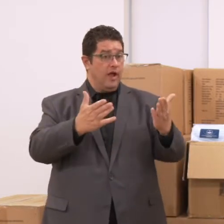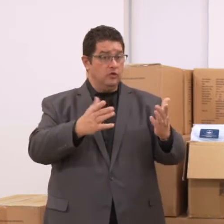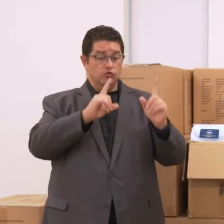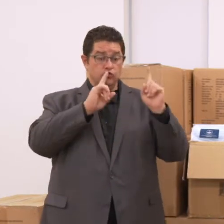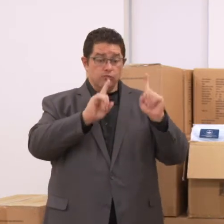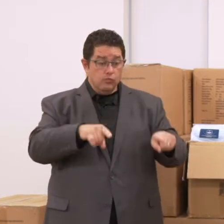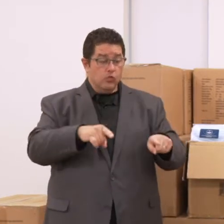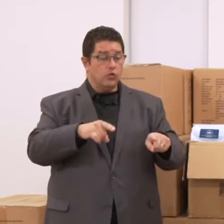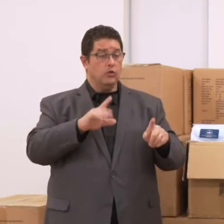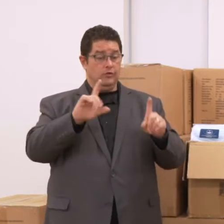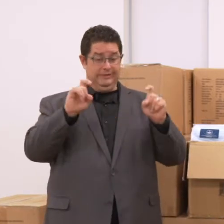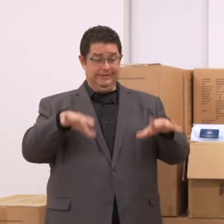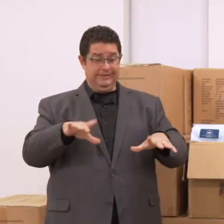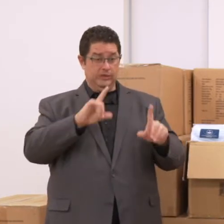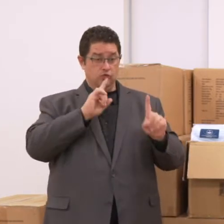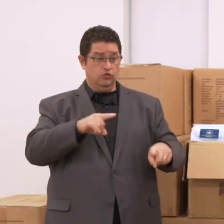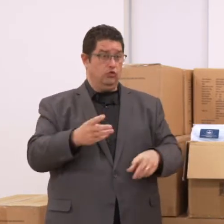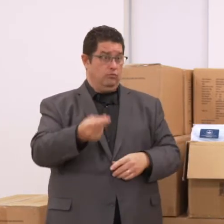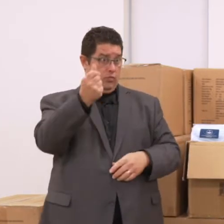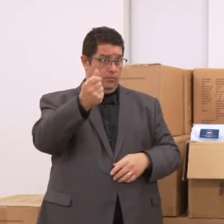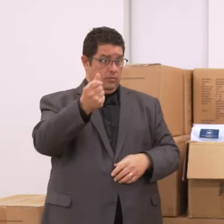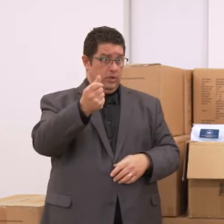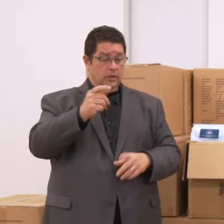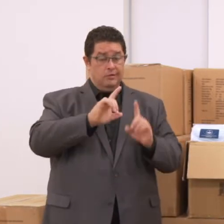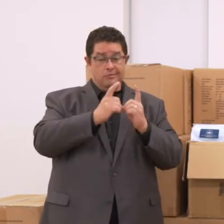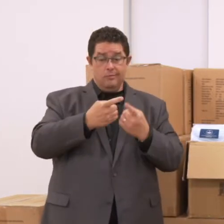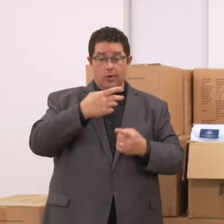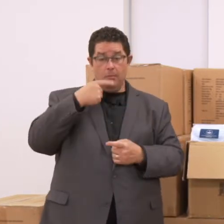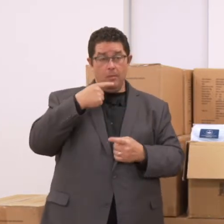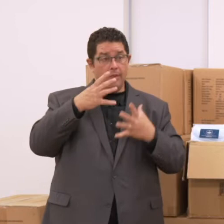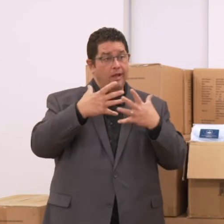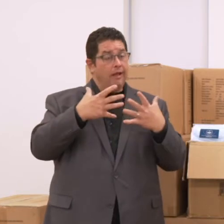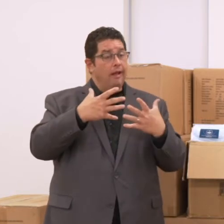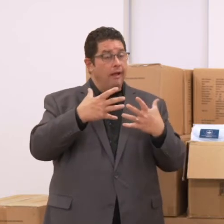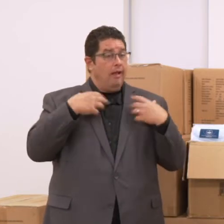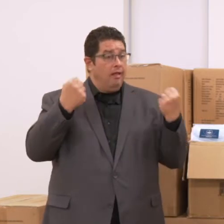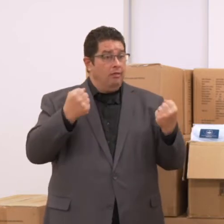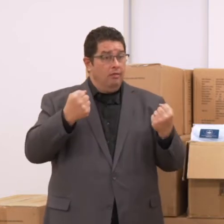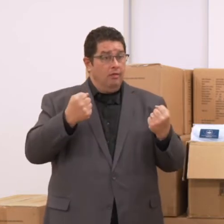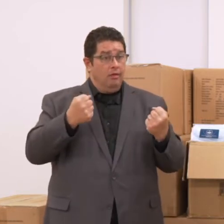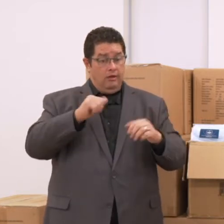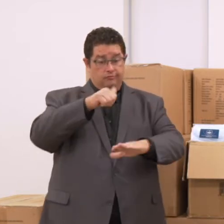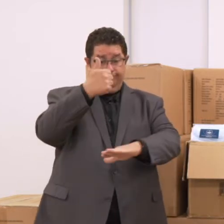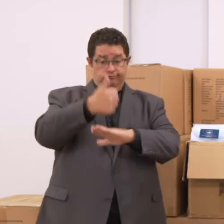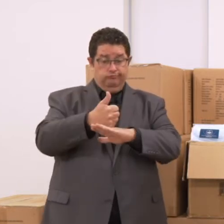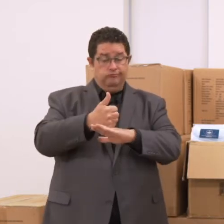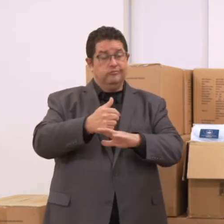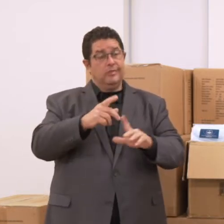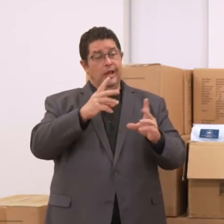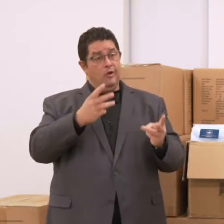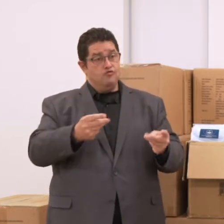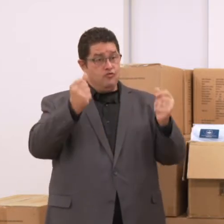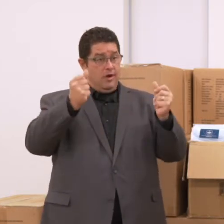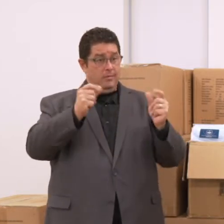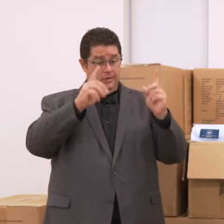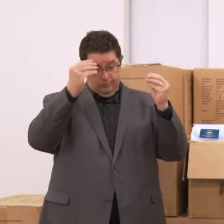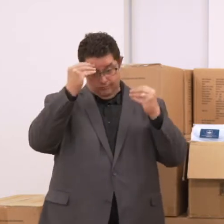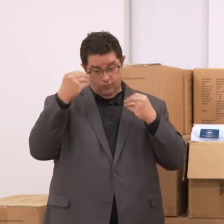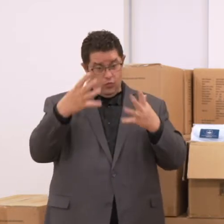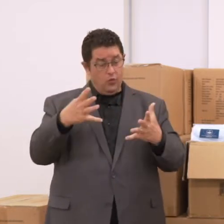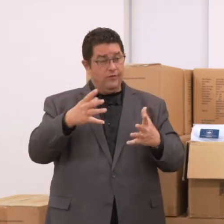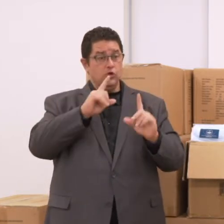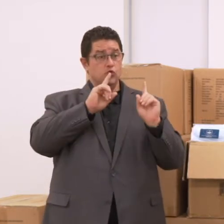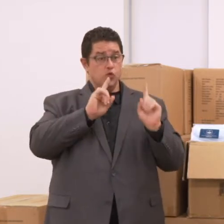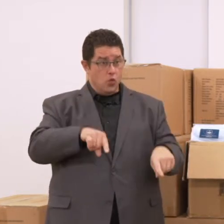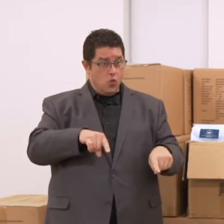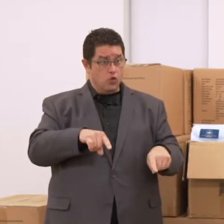results promptly. The Public Health Department has issued a rapid notification order to require reporting of test